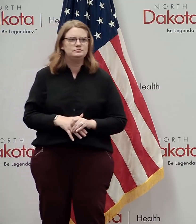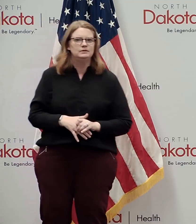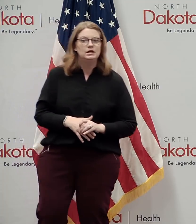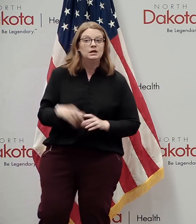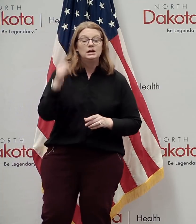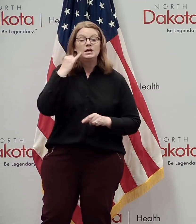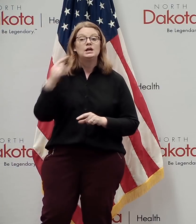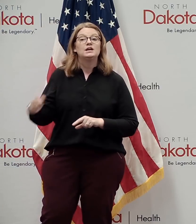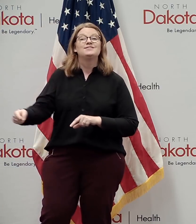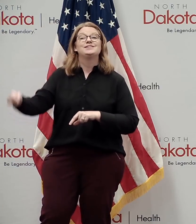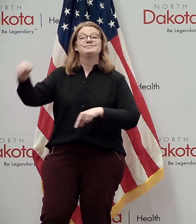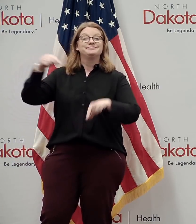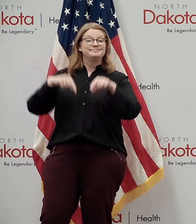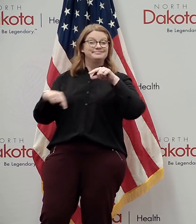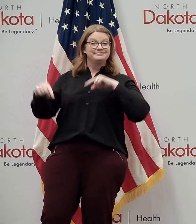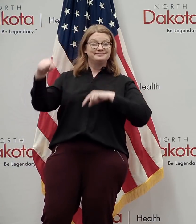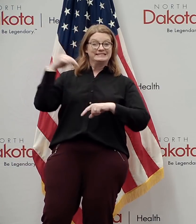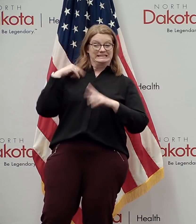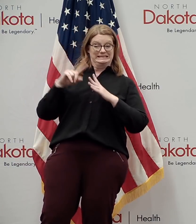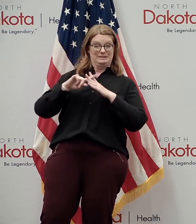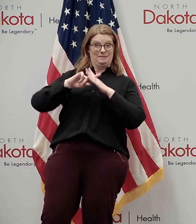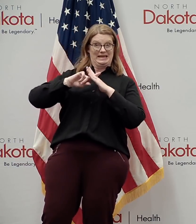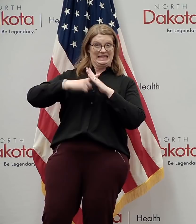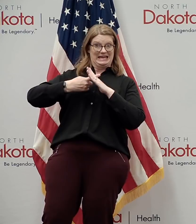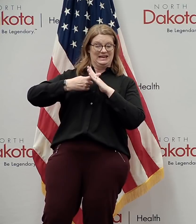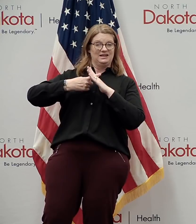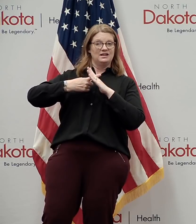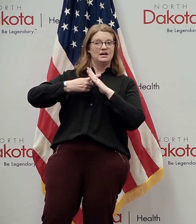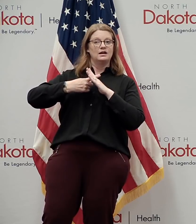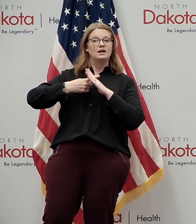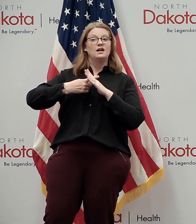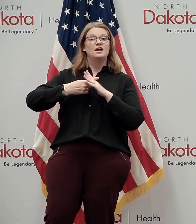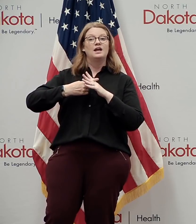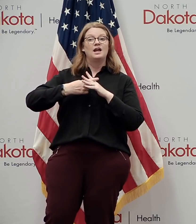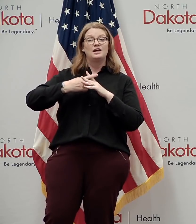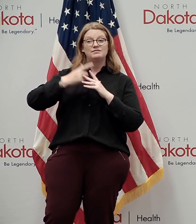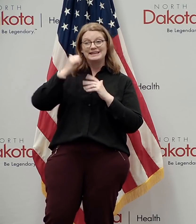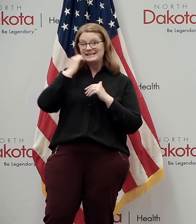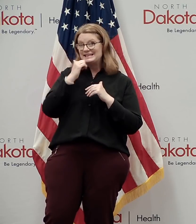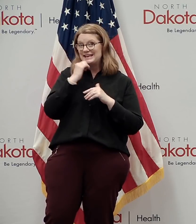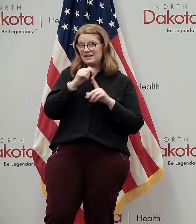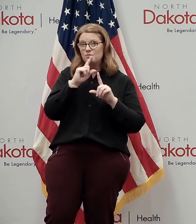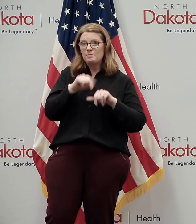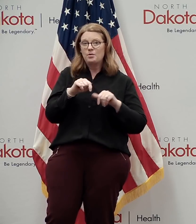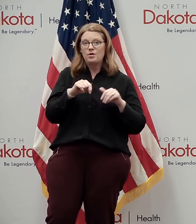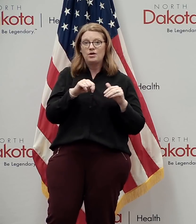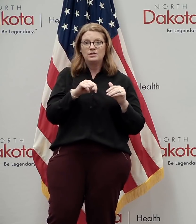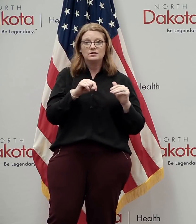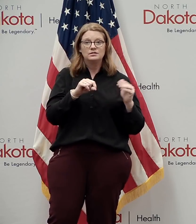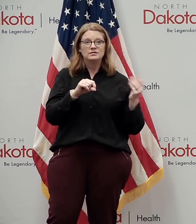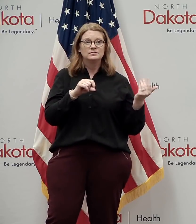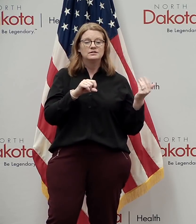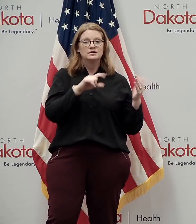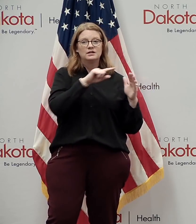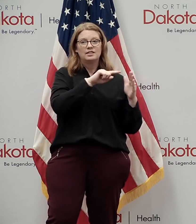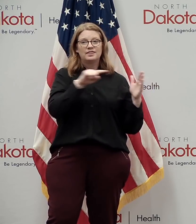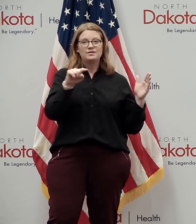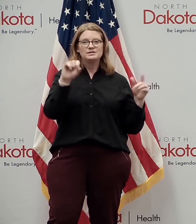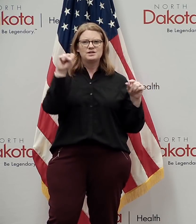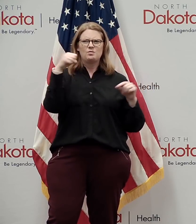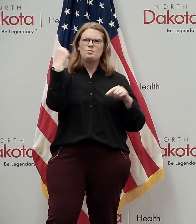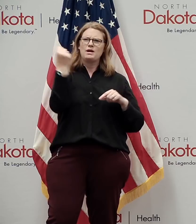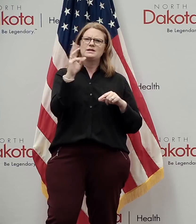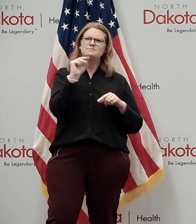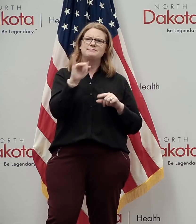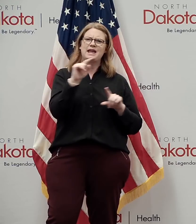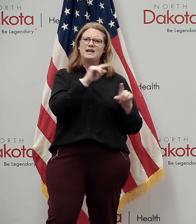way back and to the beginning of this thing, and you take a look at every daily report we have, then you look at, that was a record, back in May, that